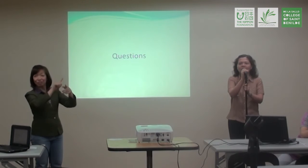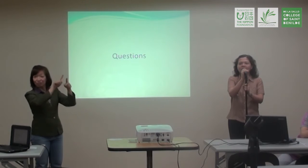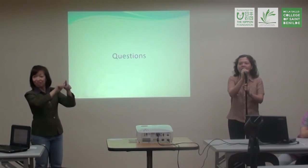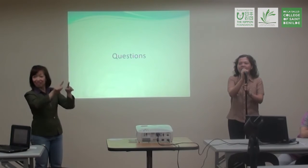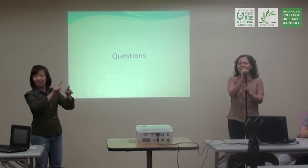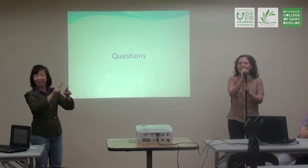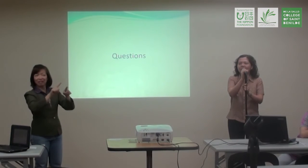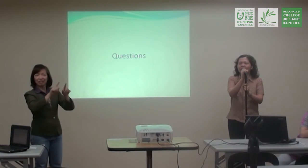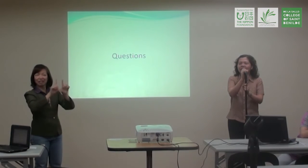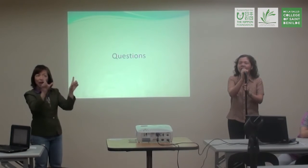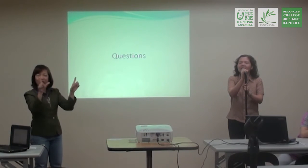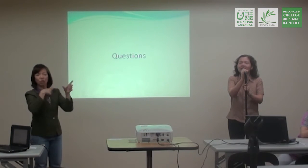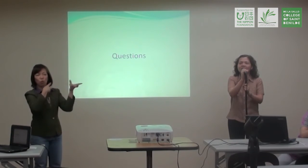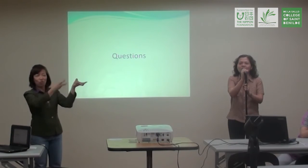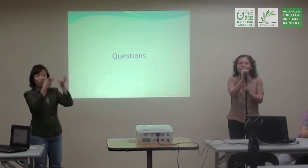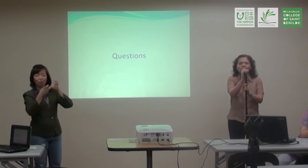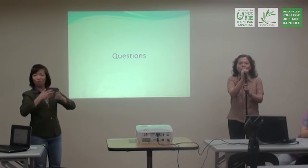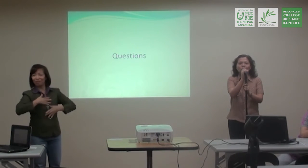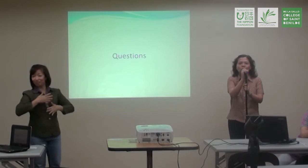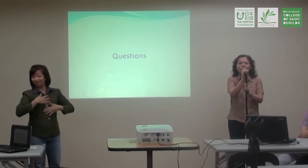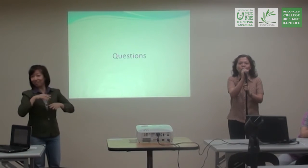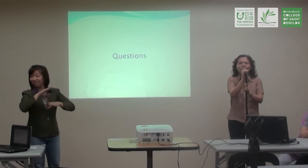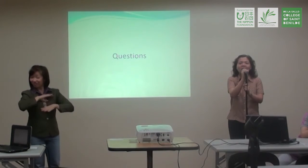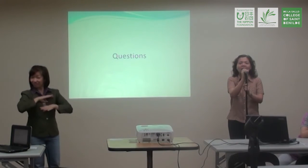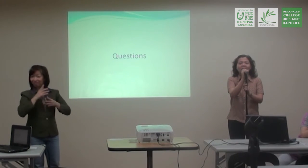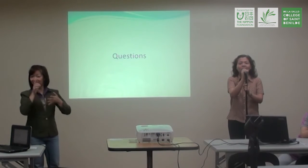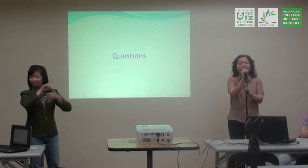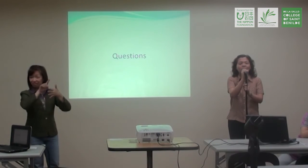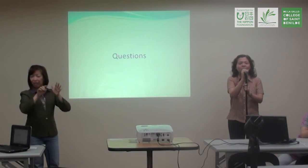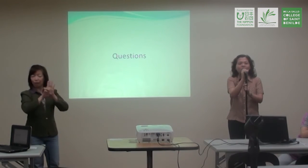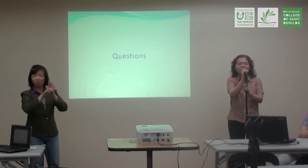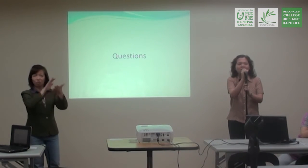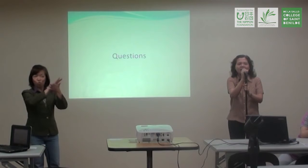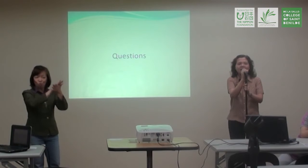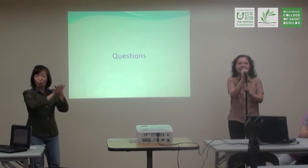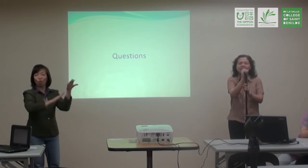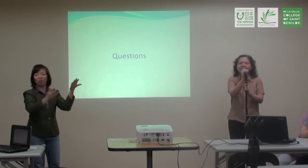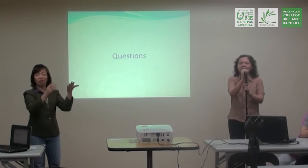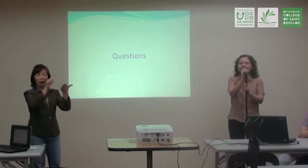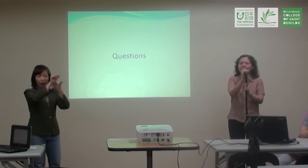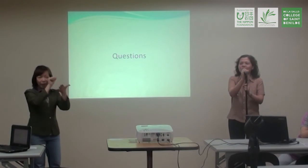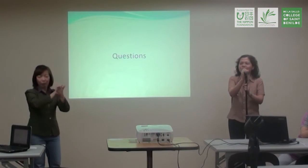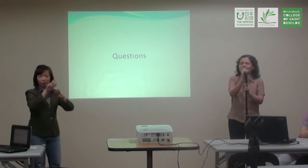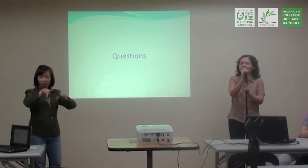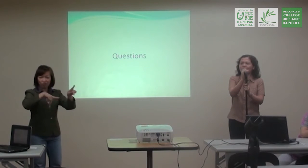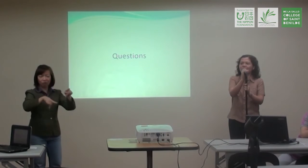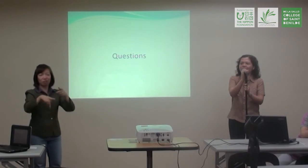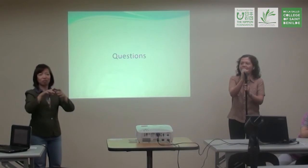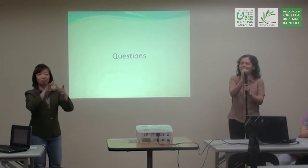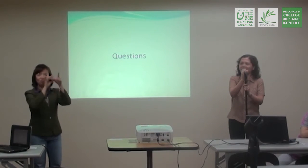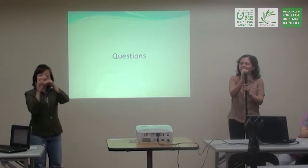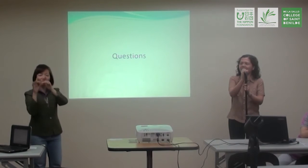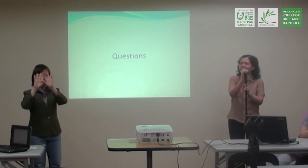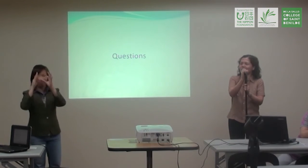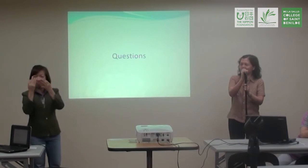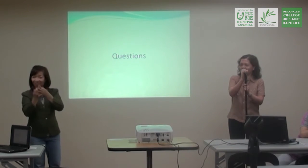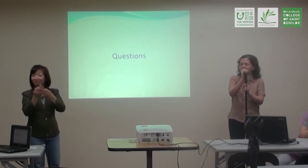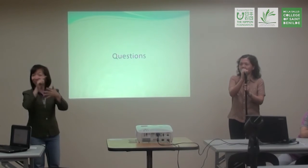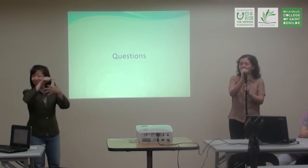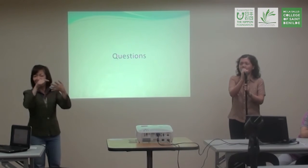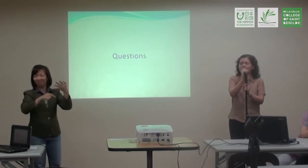presentation, having satisfaction in terms of academic performance, relationship with your